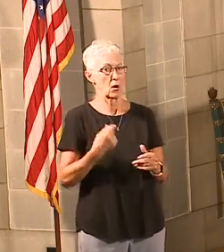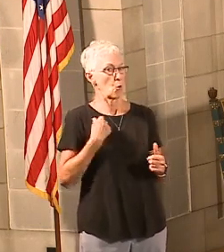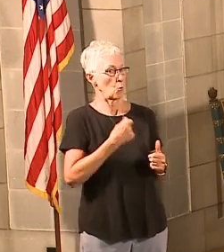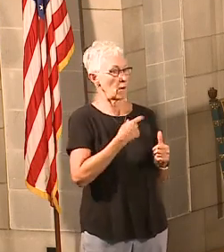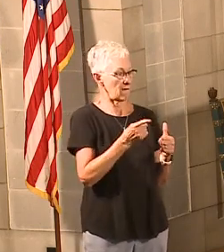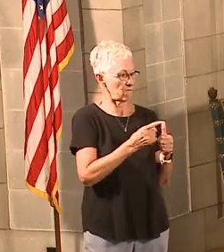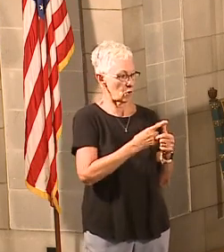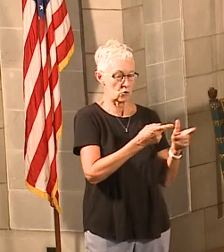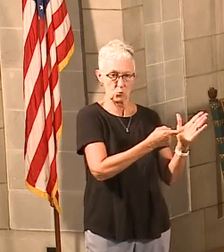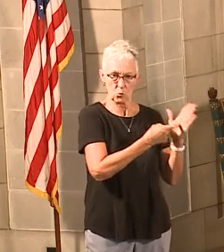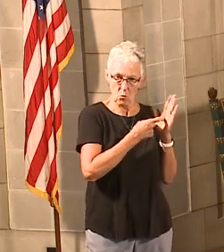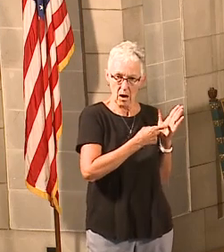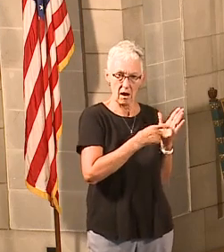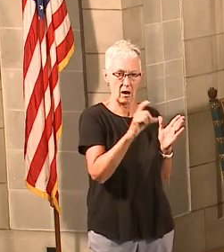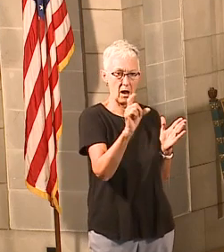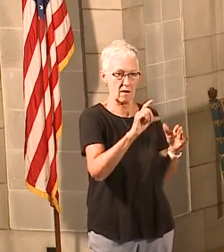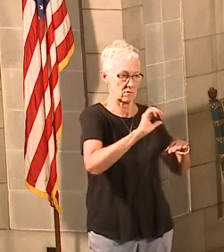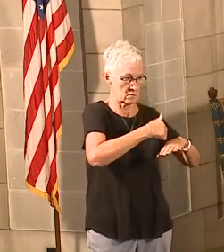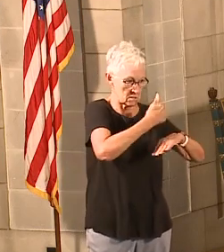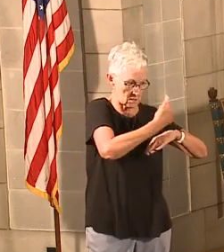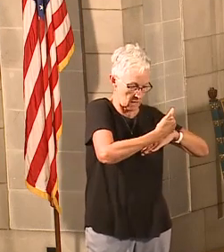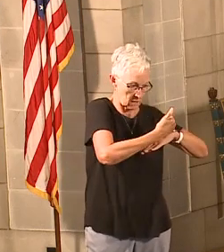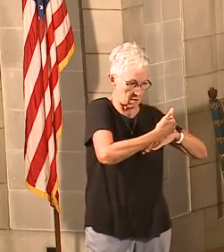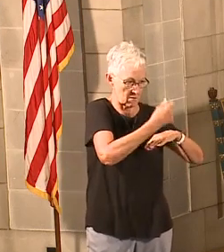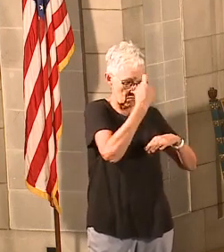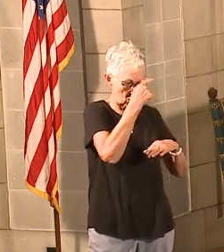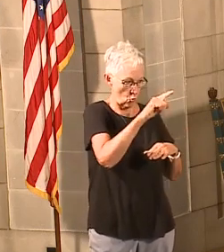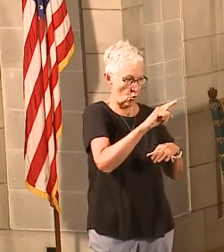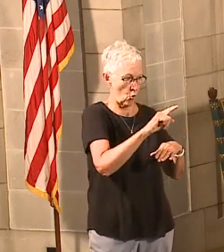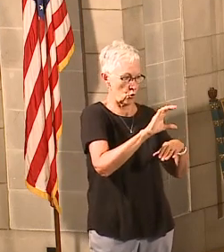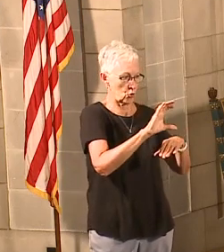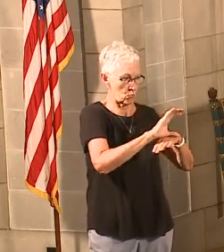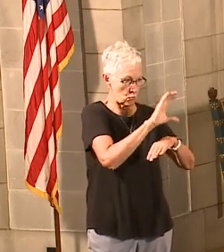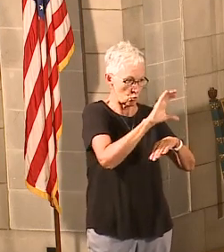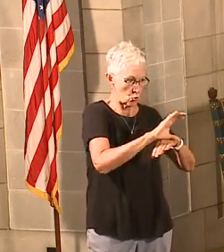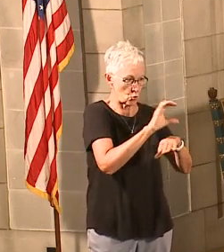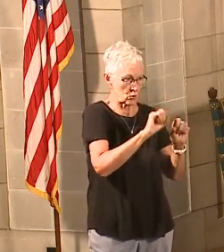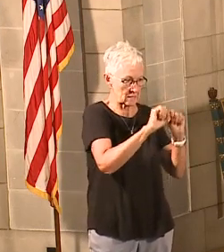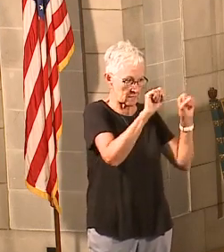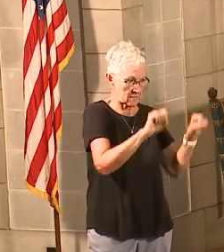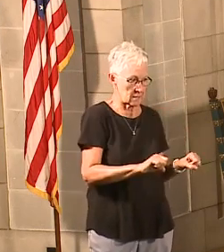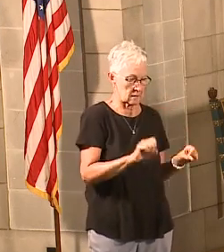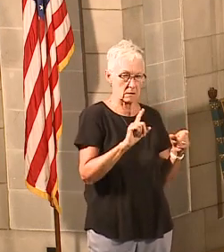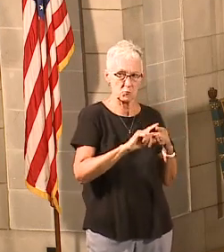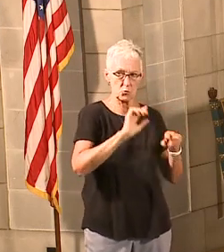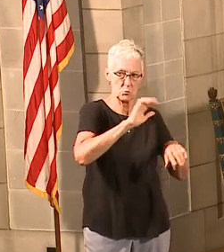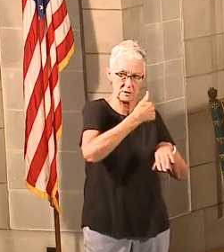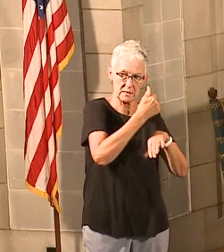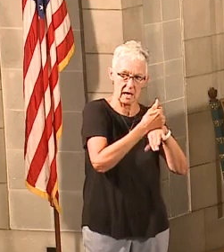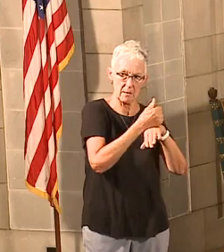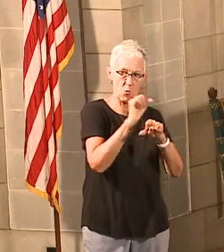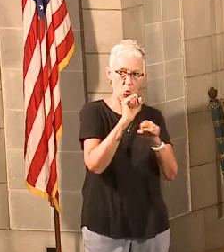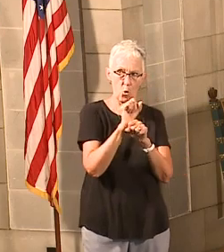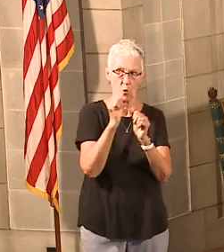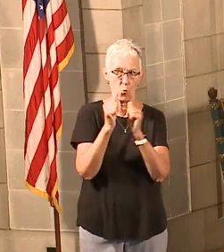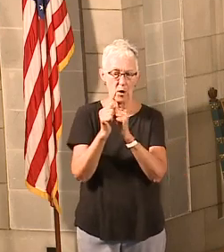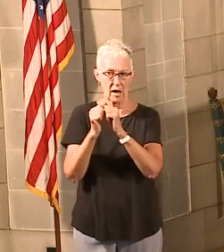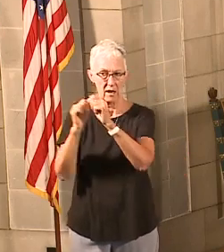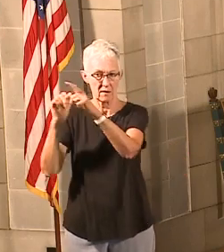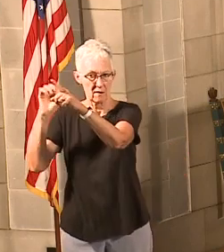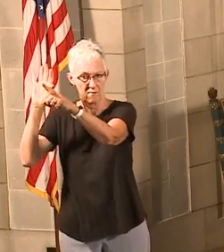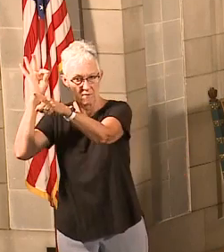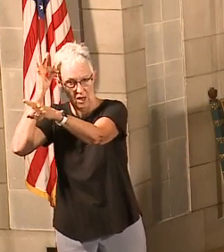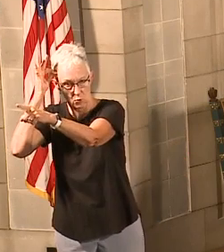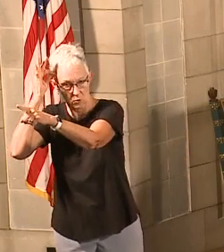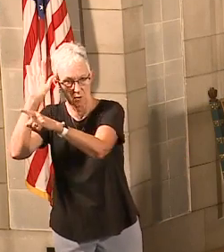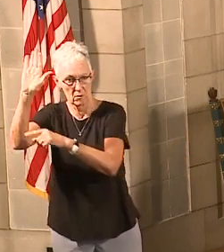We had to go through the process with the Centers for Medicare and Medicaid Services to be able to go through this process and to get their approvals. And then, of course, to make